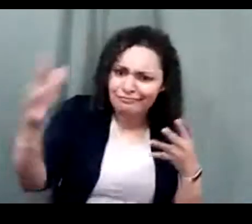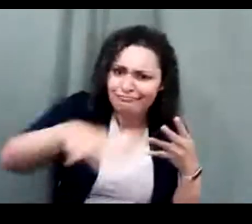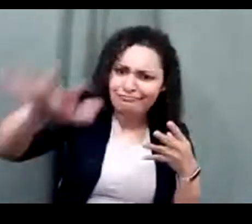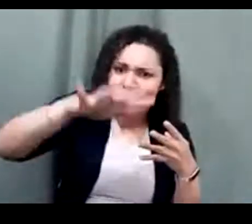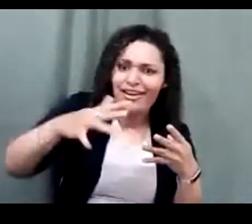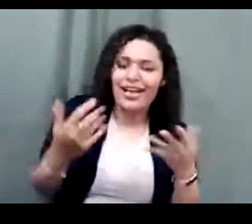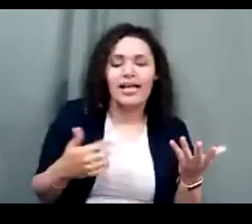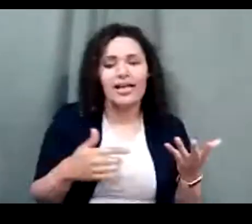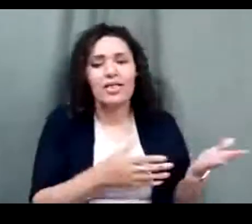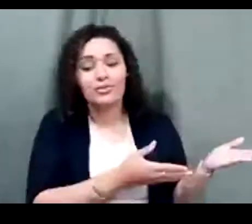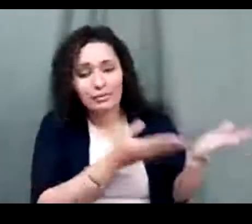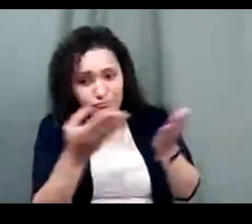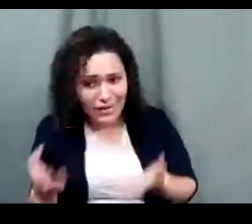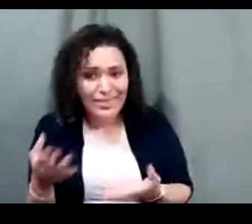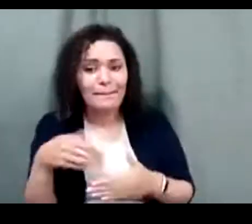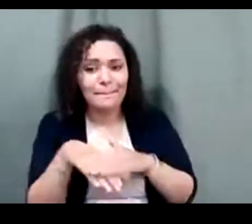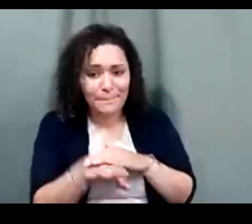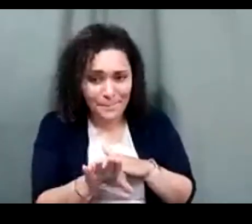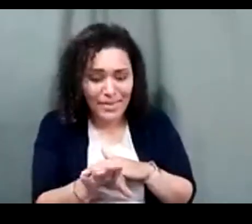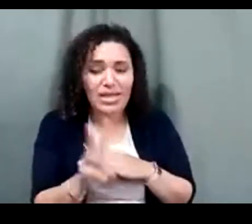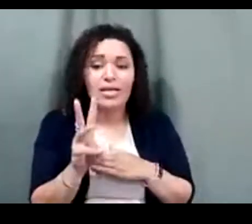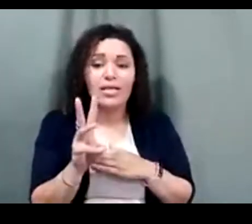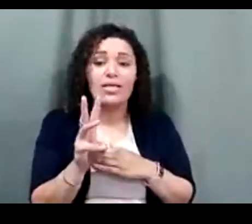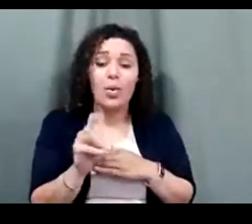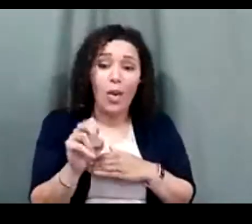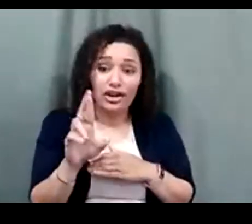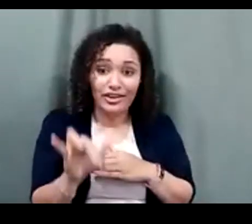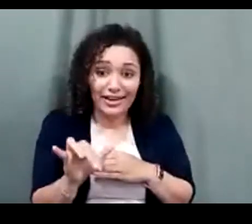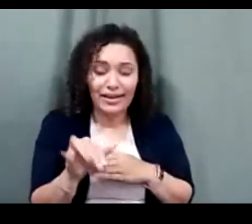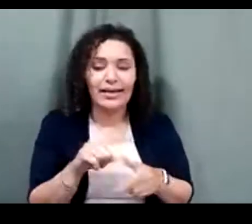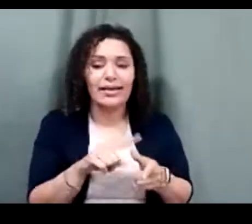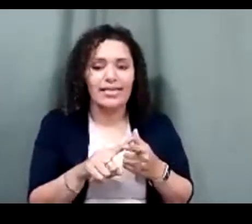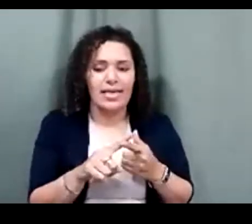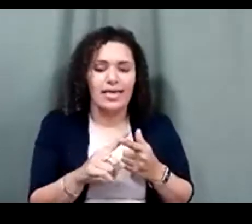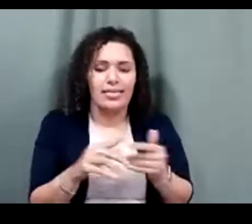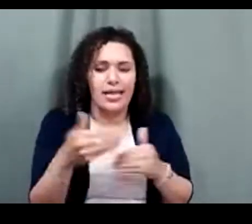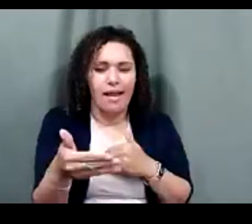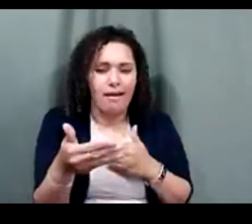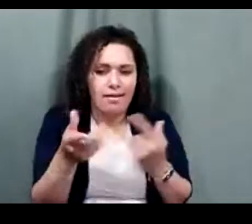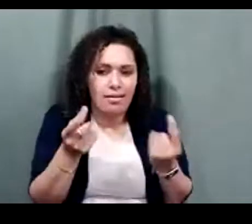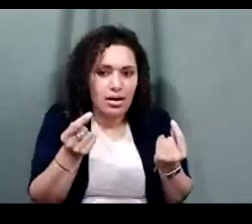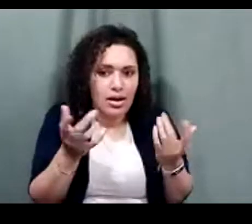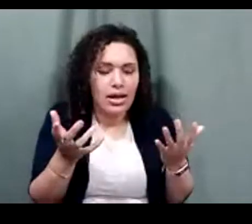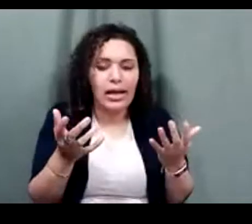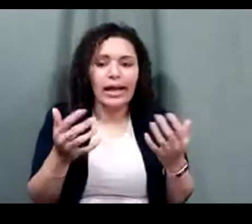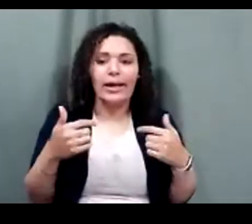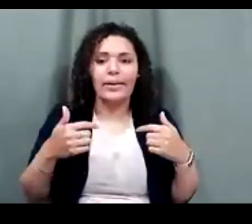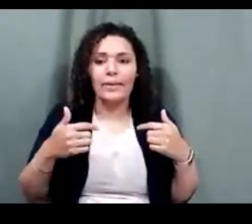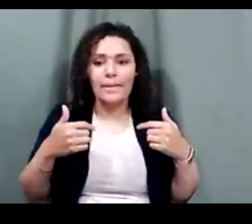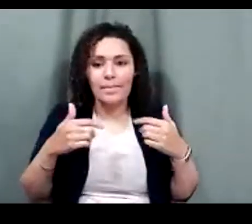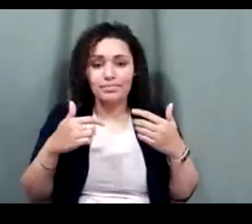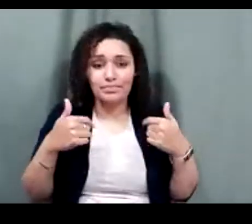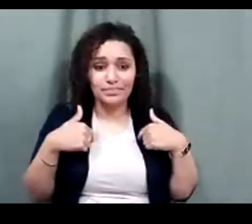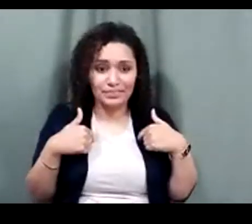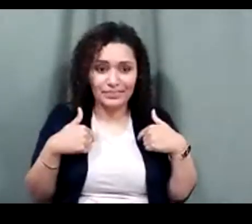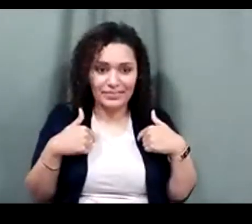in the winery, and then the next question for us is how do we get something to happen that's